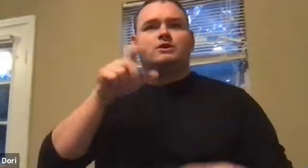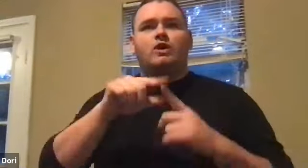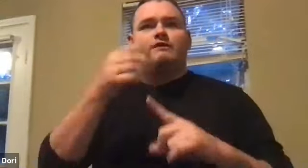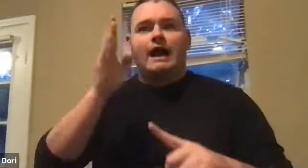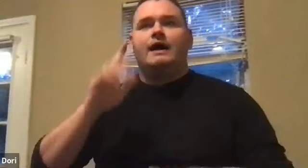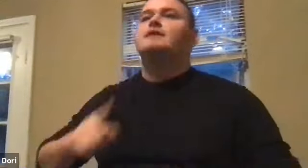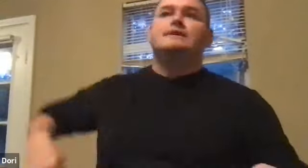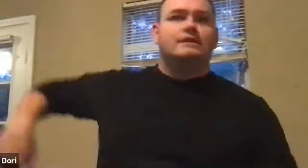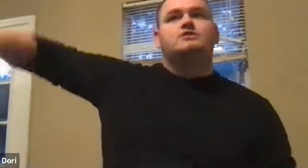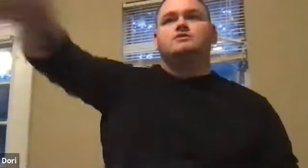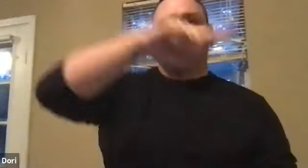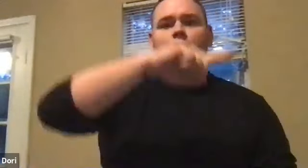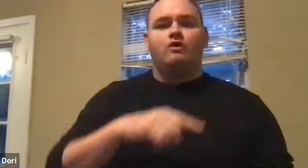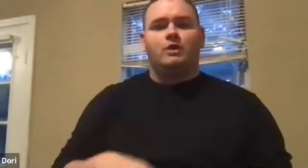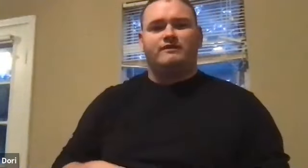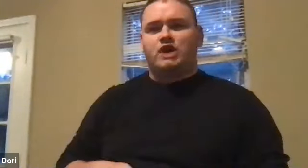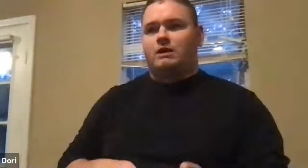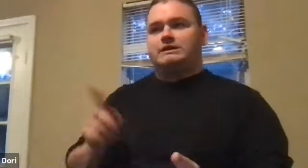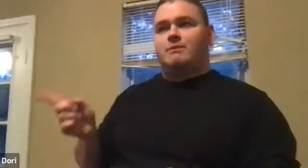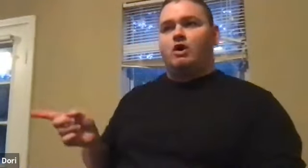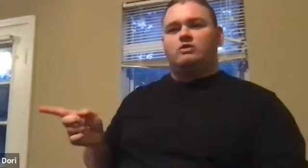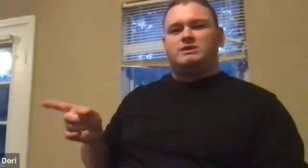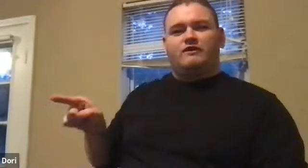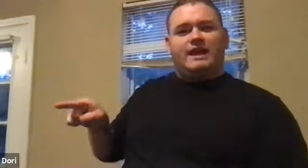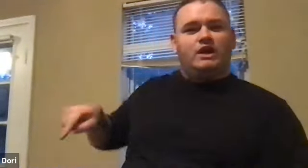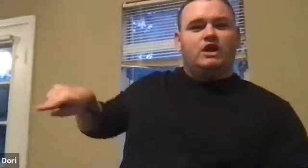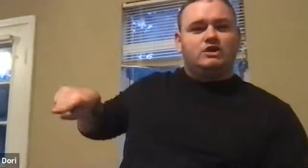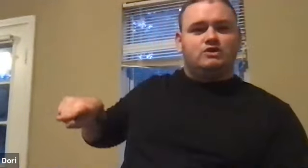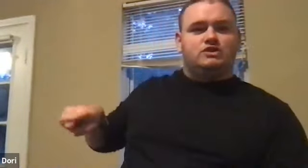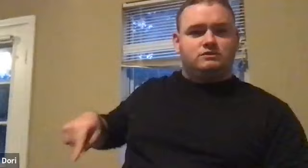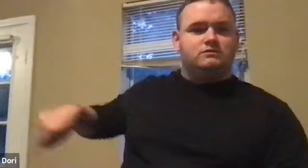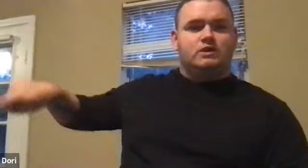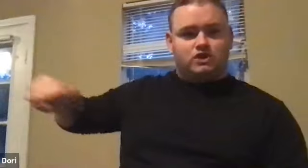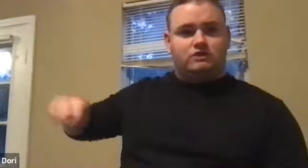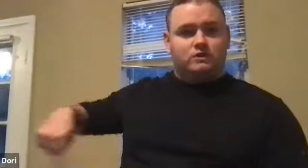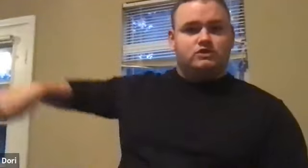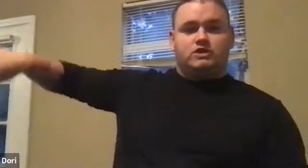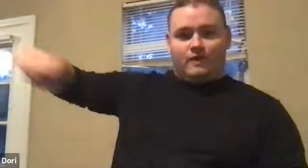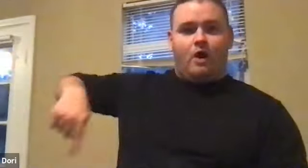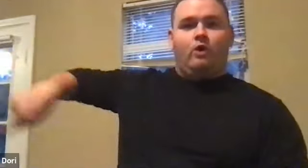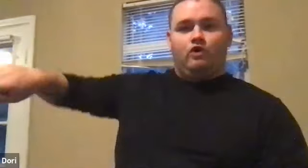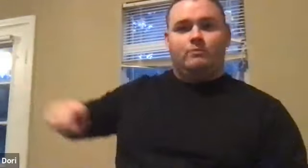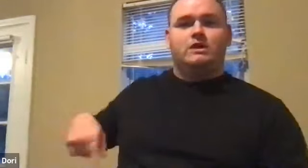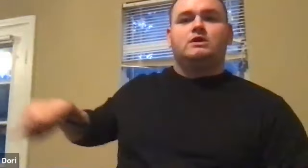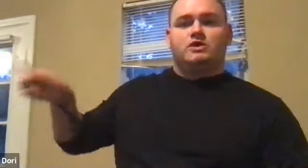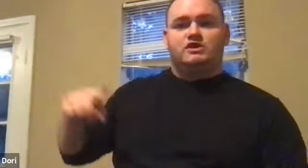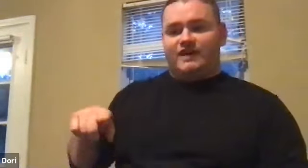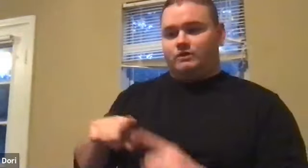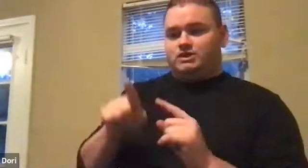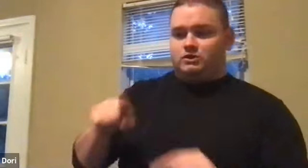word of God, you do the whole room. If you're talking about a small group that's over there, you'll show that whole group with your finger, but you'll do